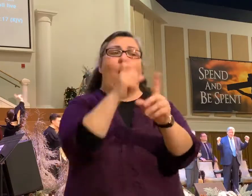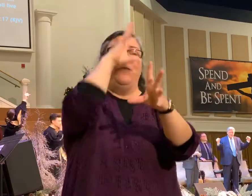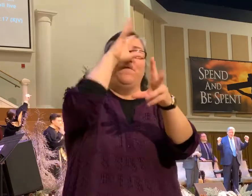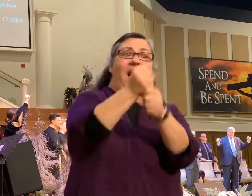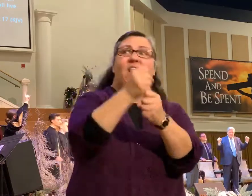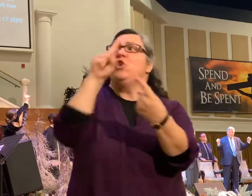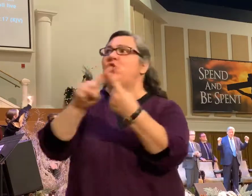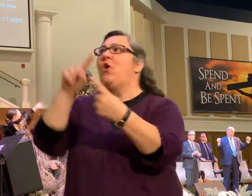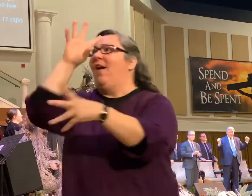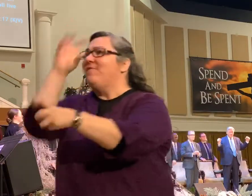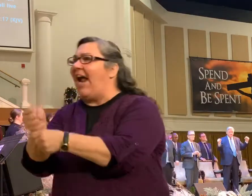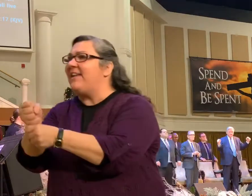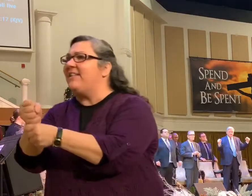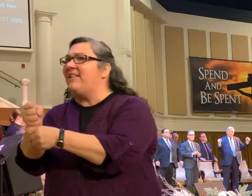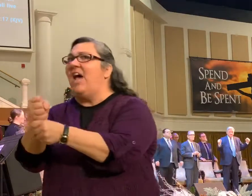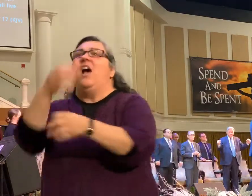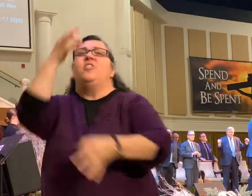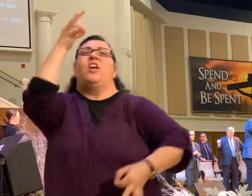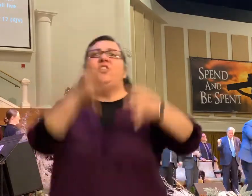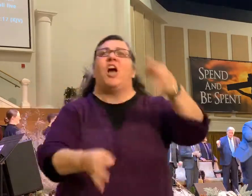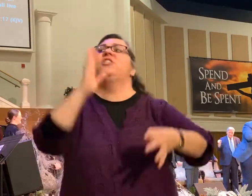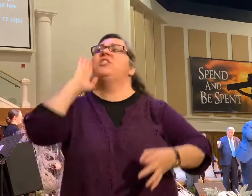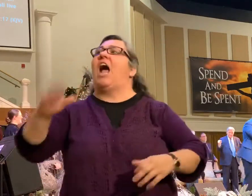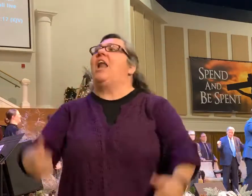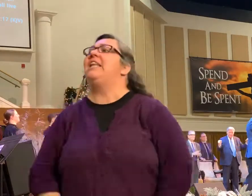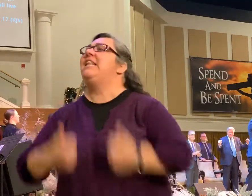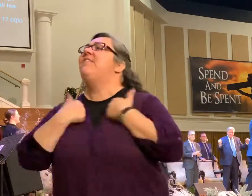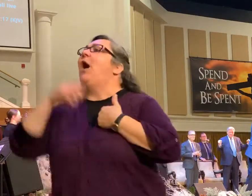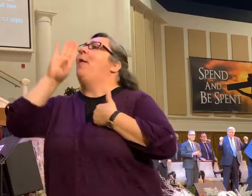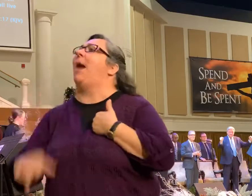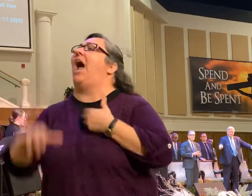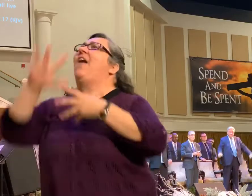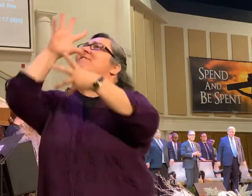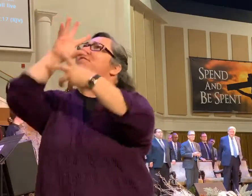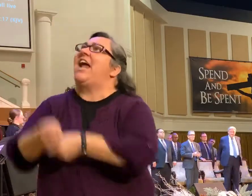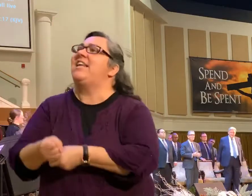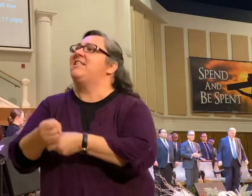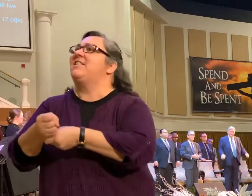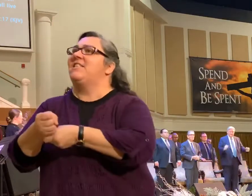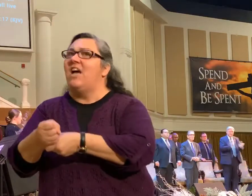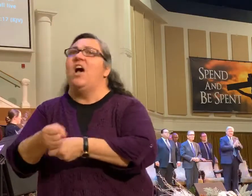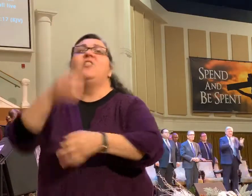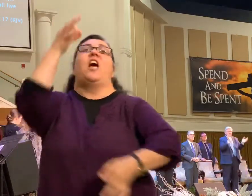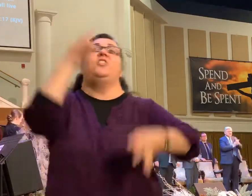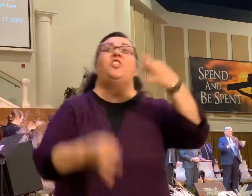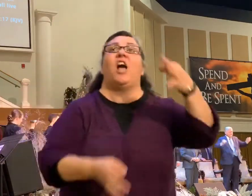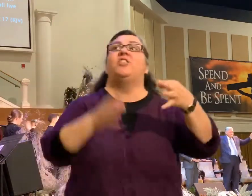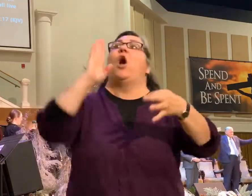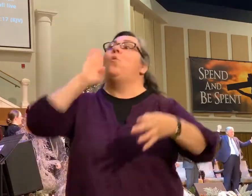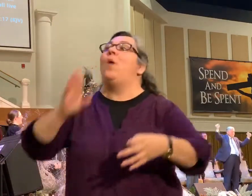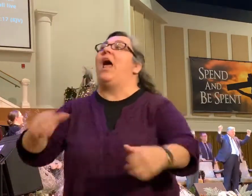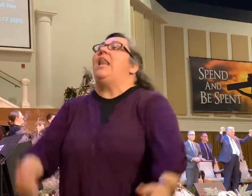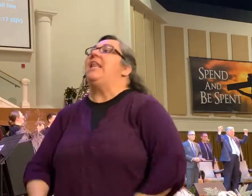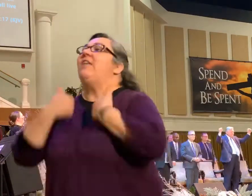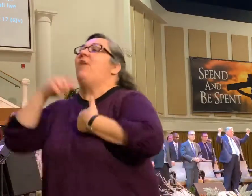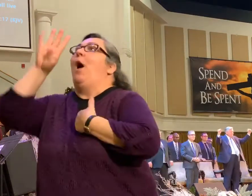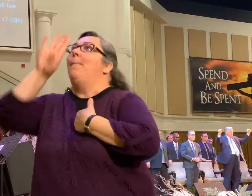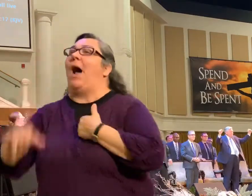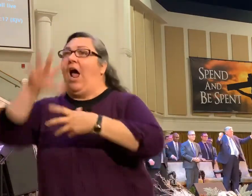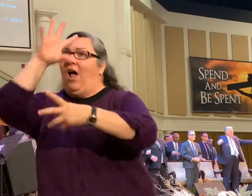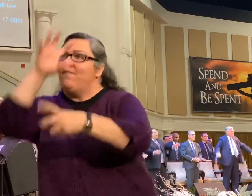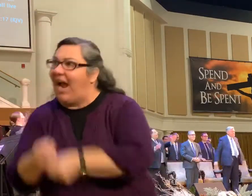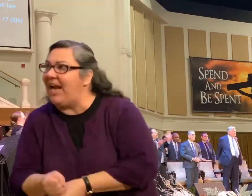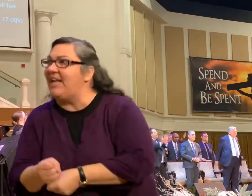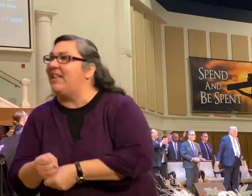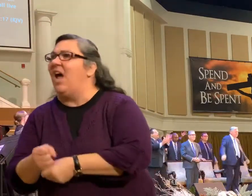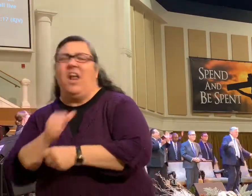to faith. The just shall live by faith. The just shall live by faith. I'm not